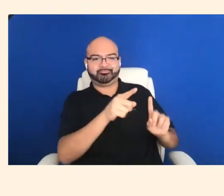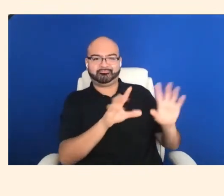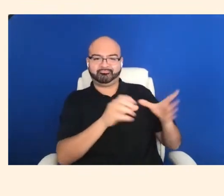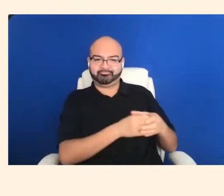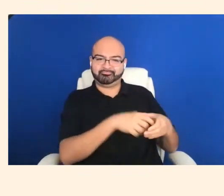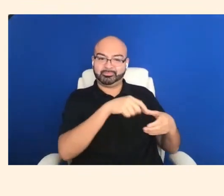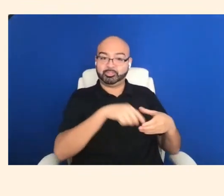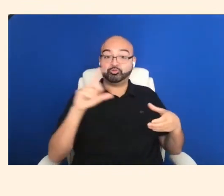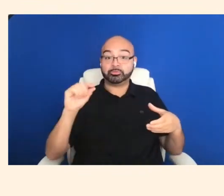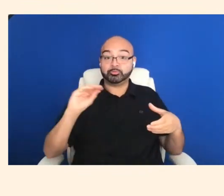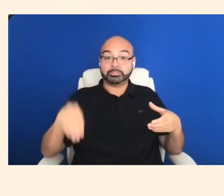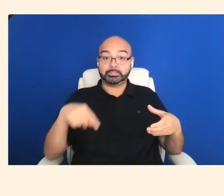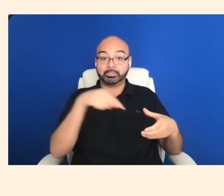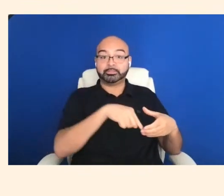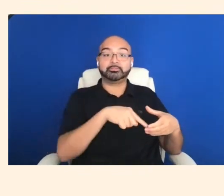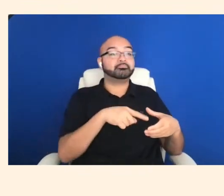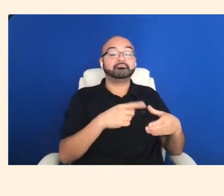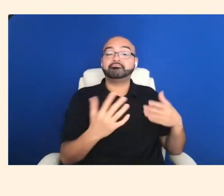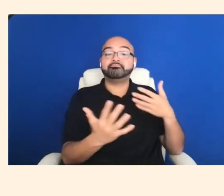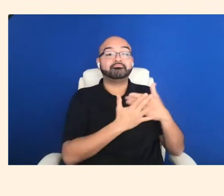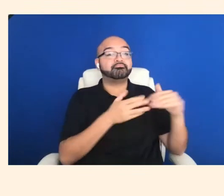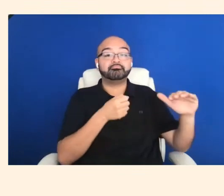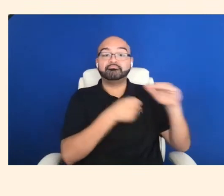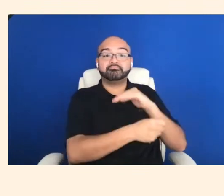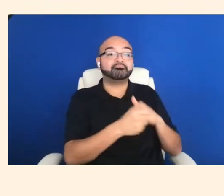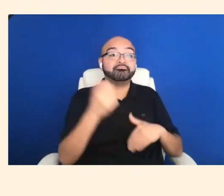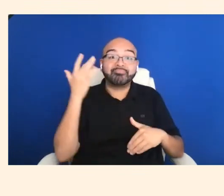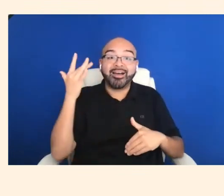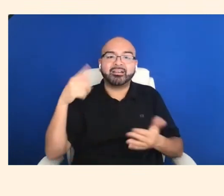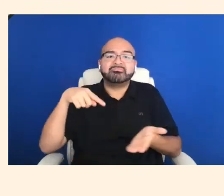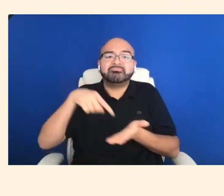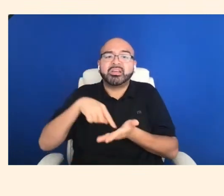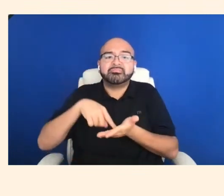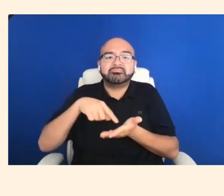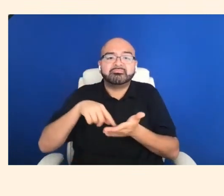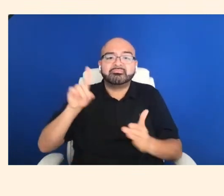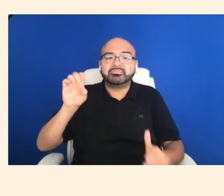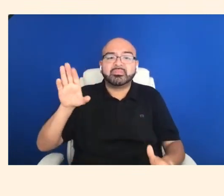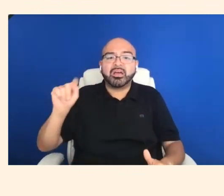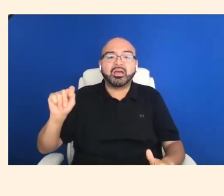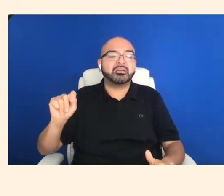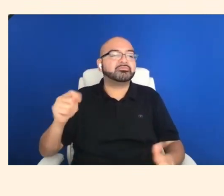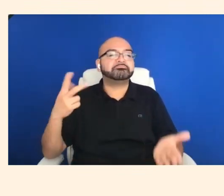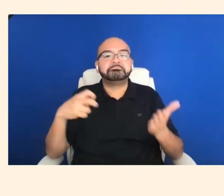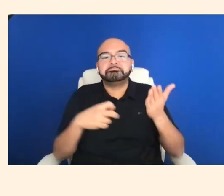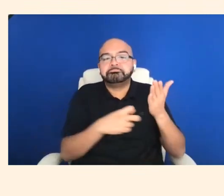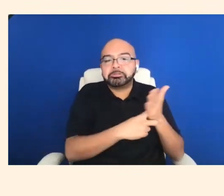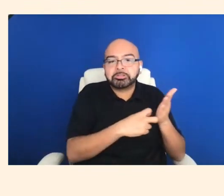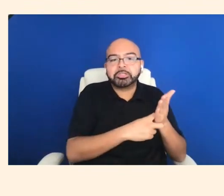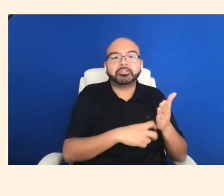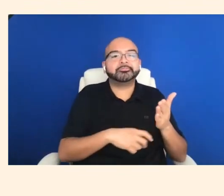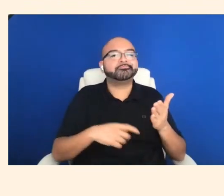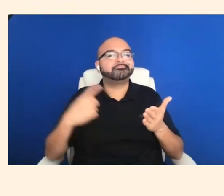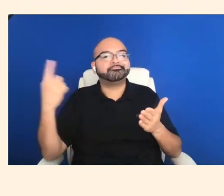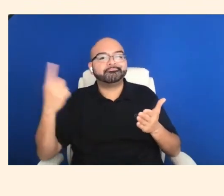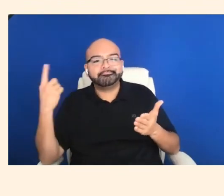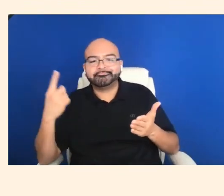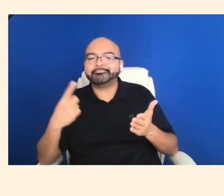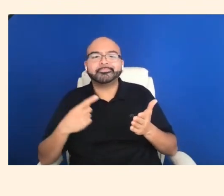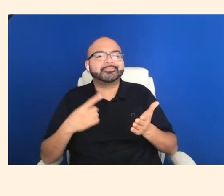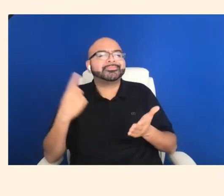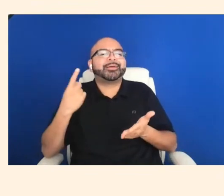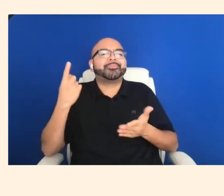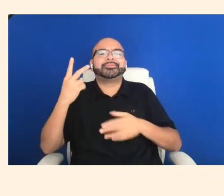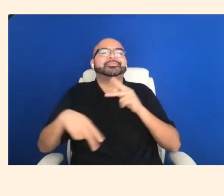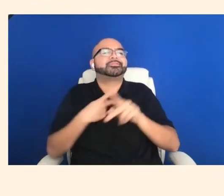there for debt related to either a ticket, a citation, some type of